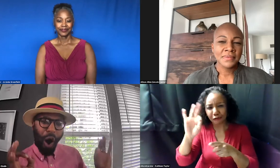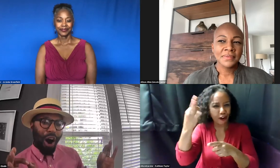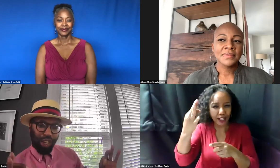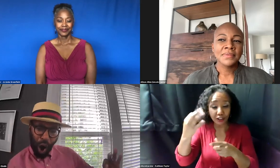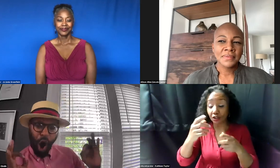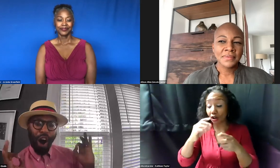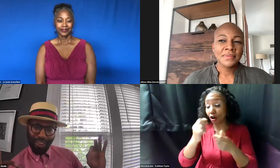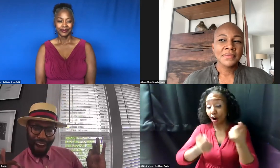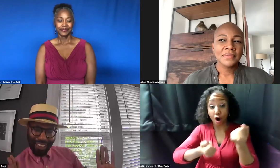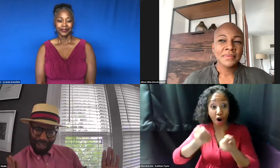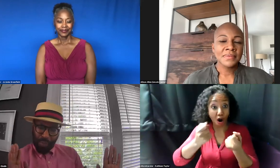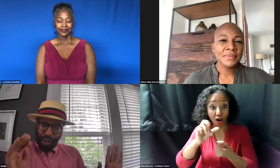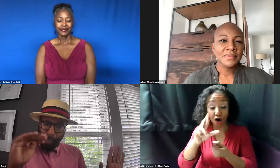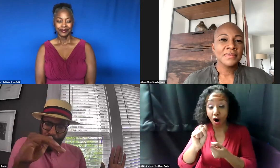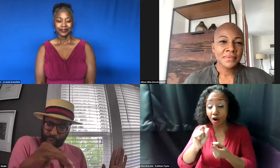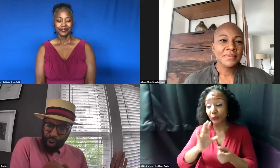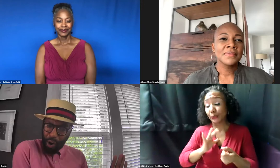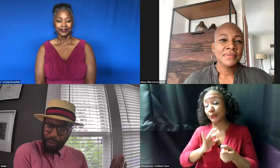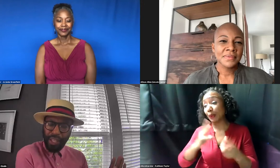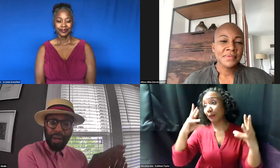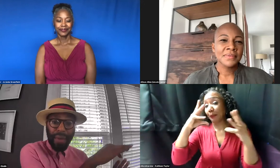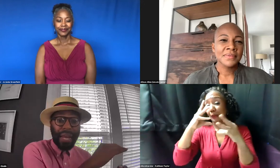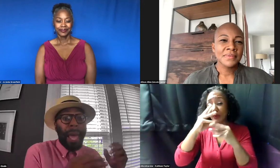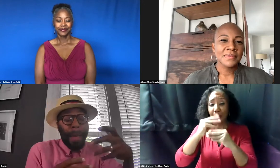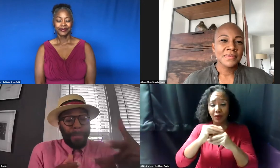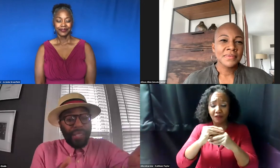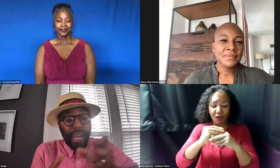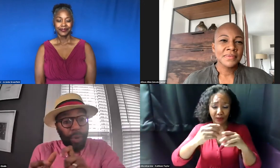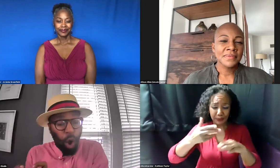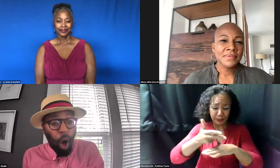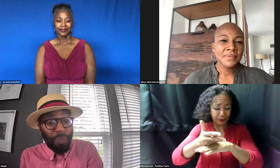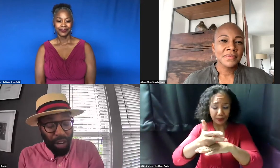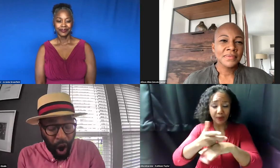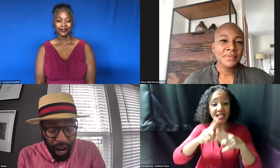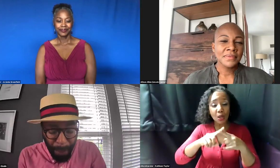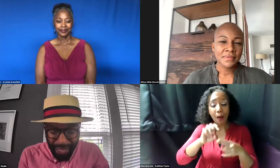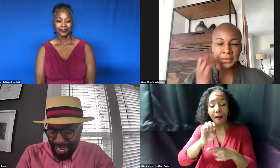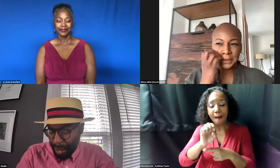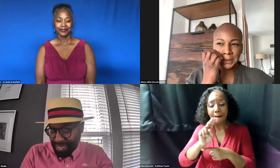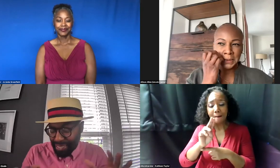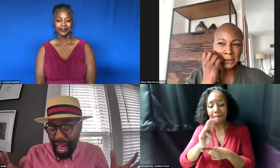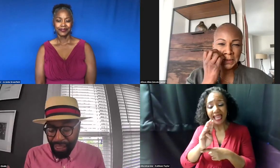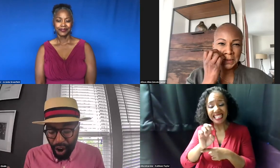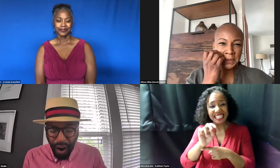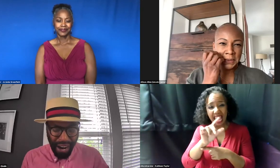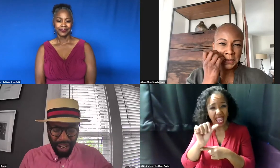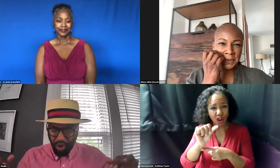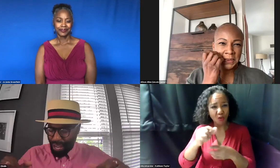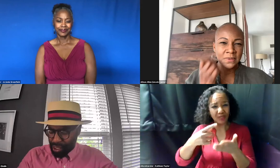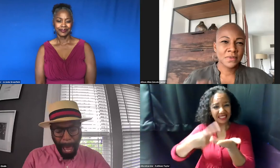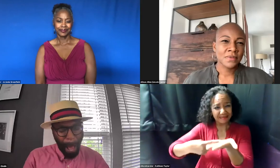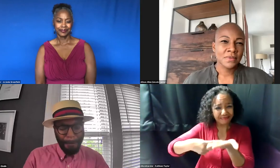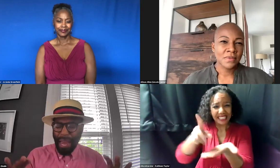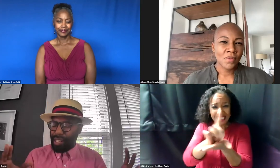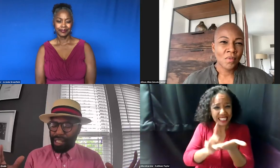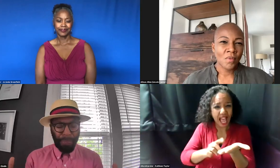these cars are art, right? There's these wonderful, beautiful curves in them. And Benzier was called by the car companies. He helped to design the car and he created